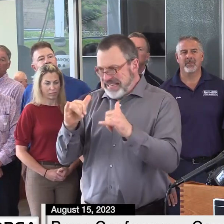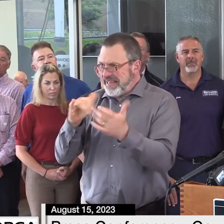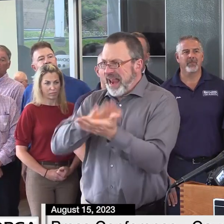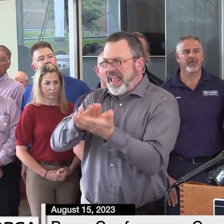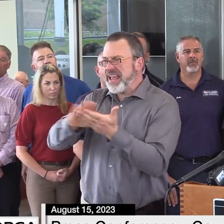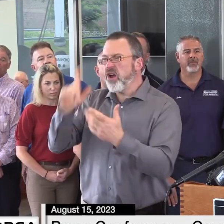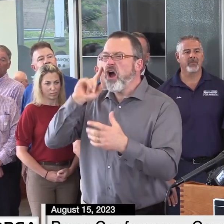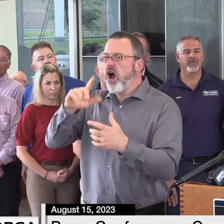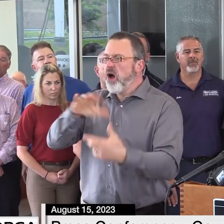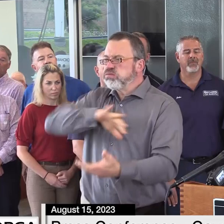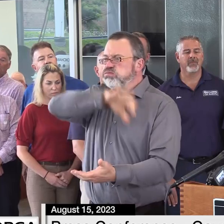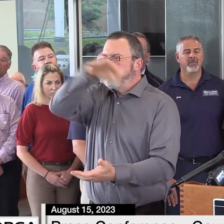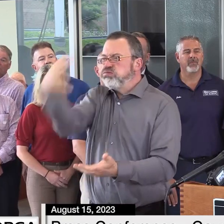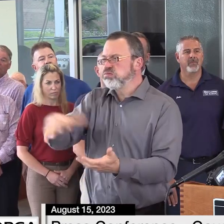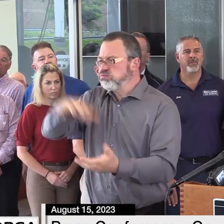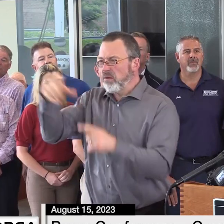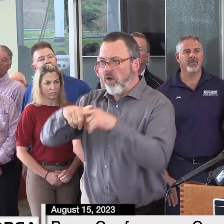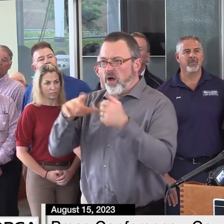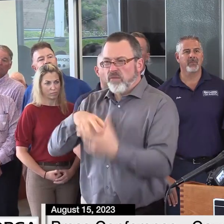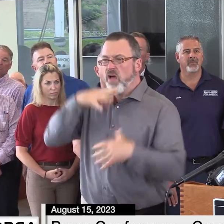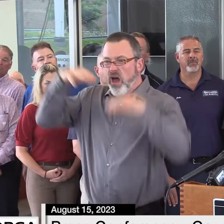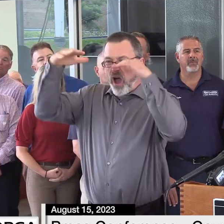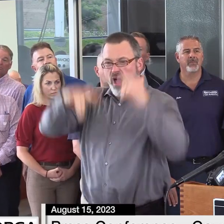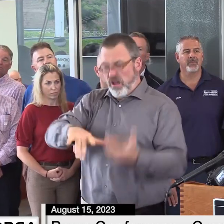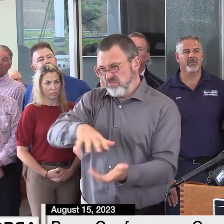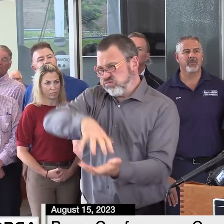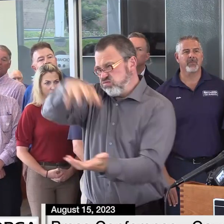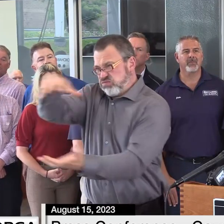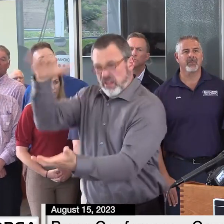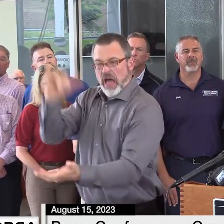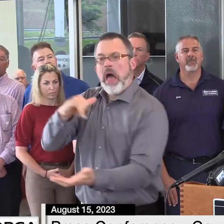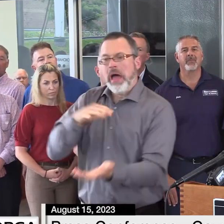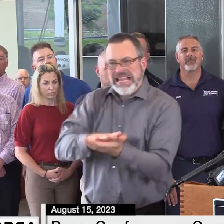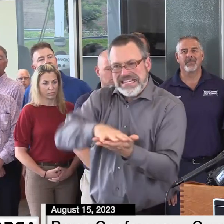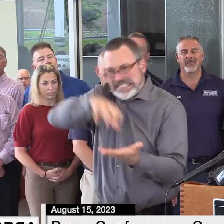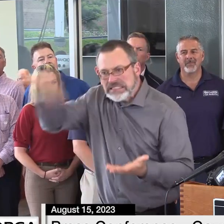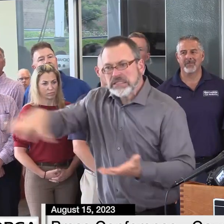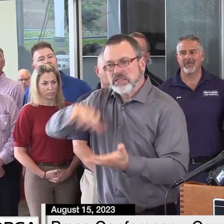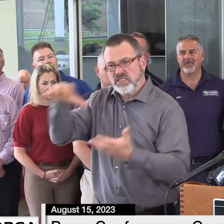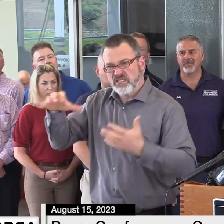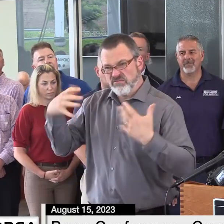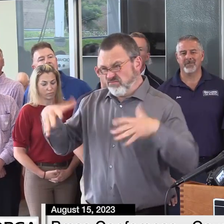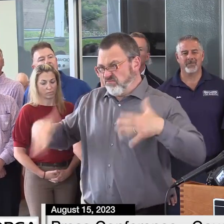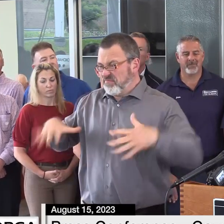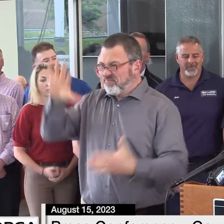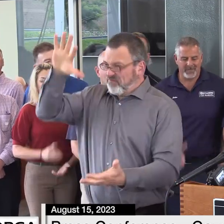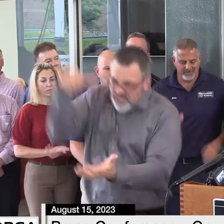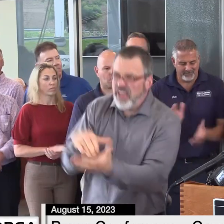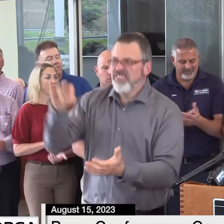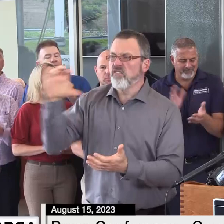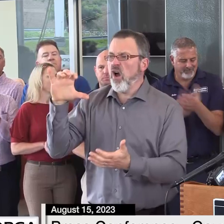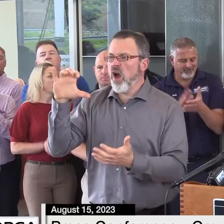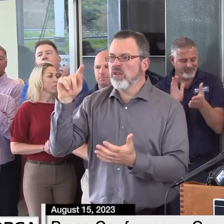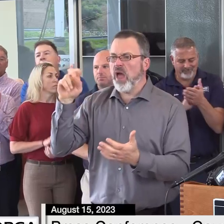already removed 5,700 tons to date and still counting.